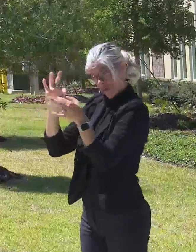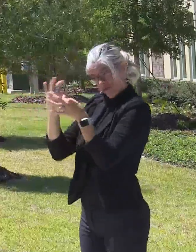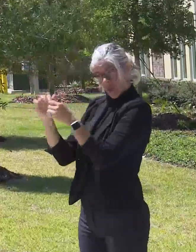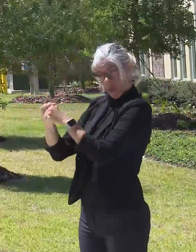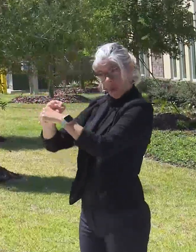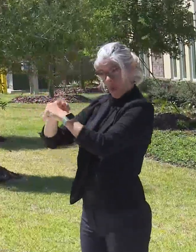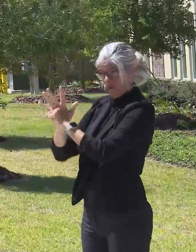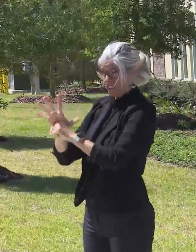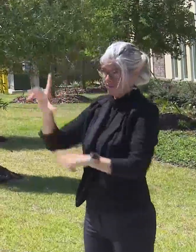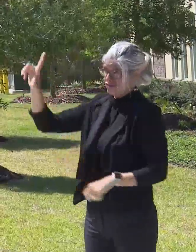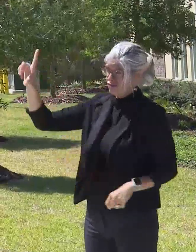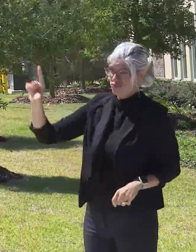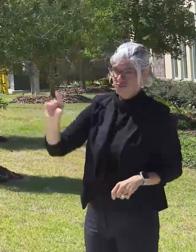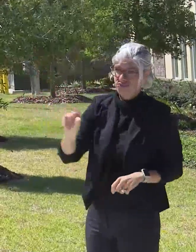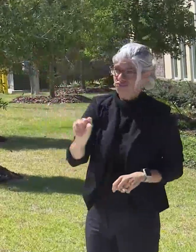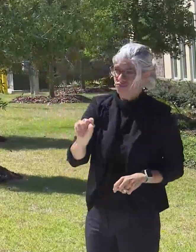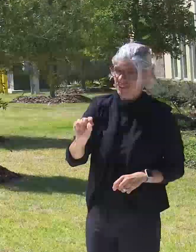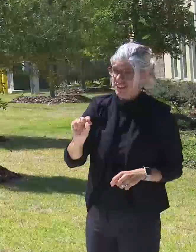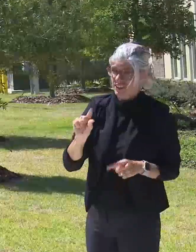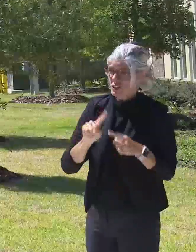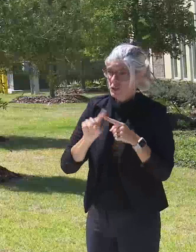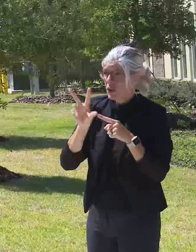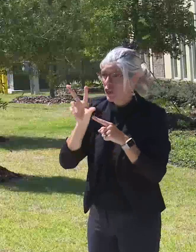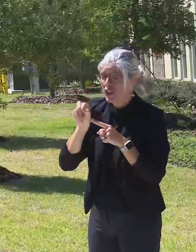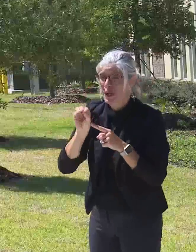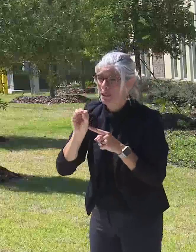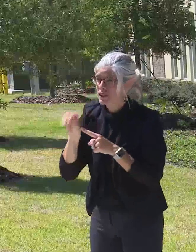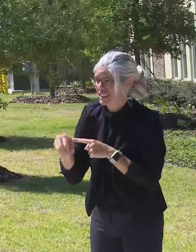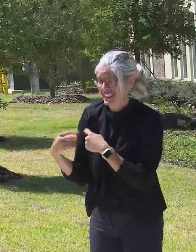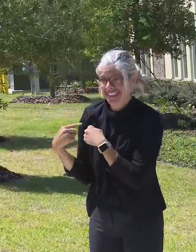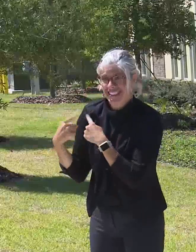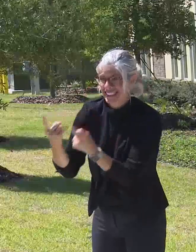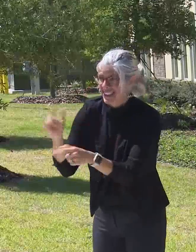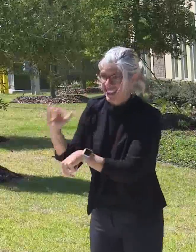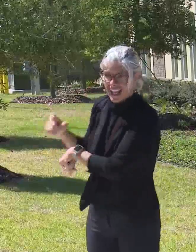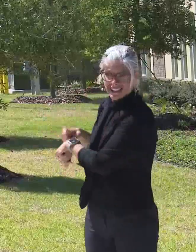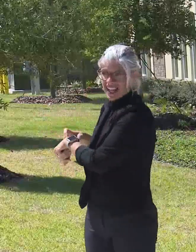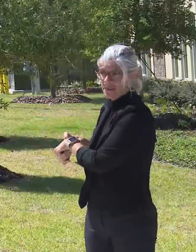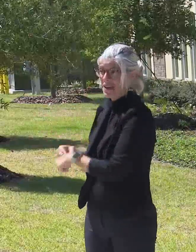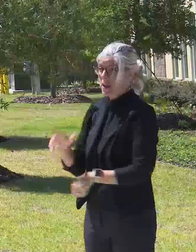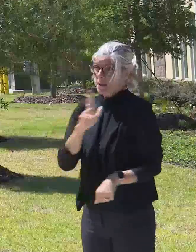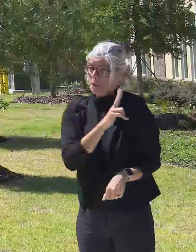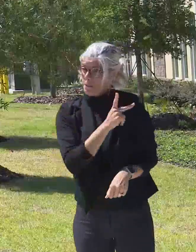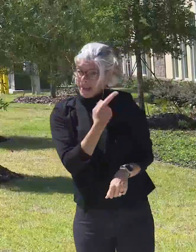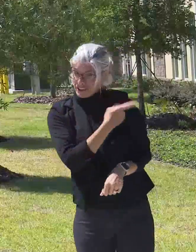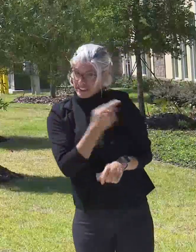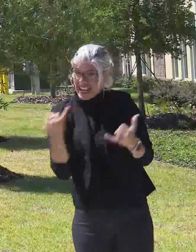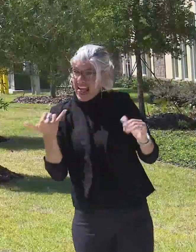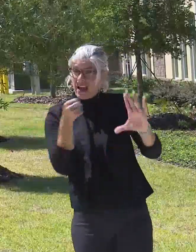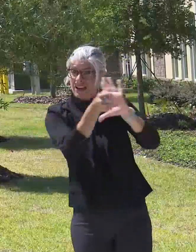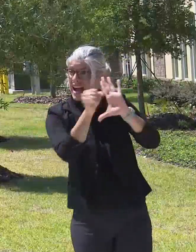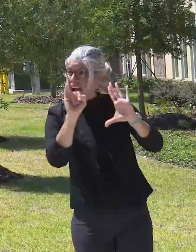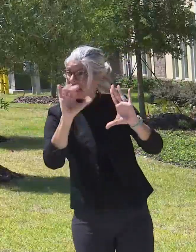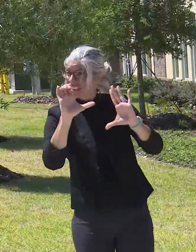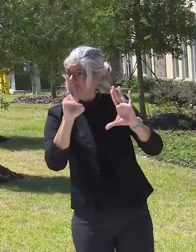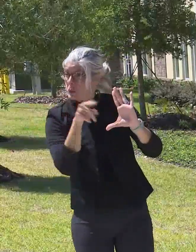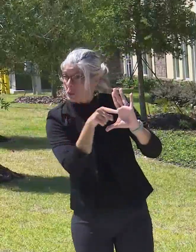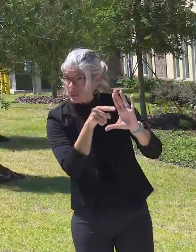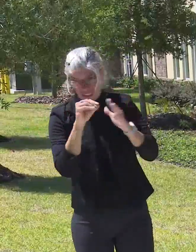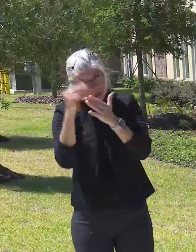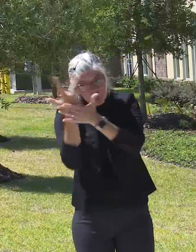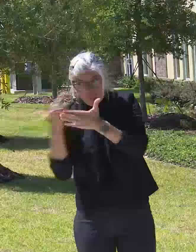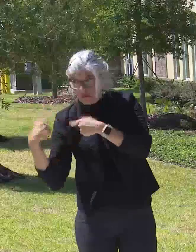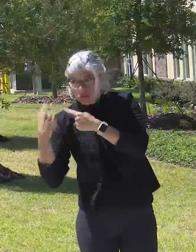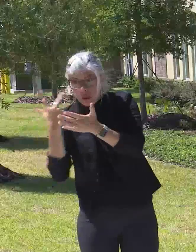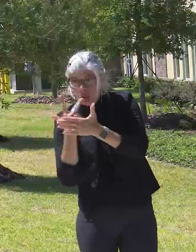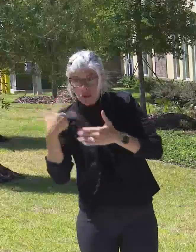have decreased by almost 30%. Patients in the ICU in the last 3 weeks have